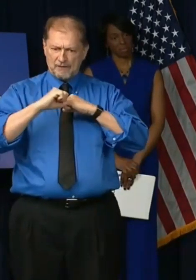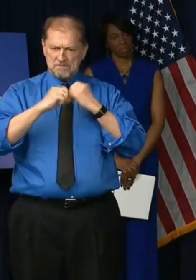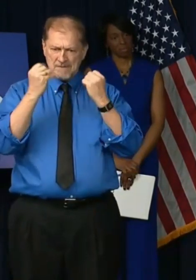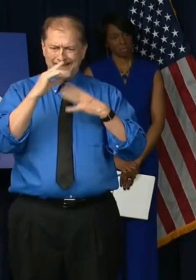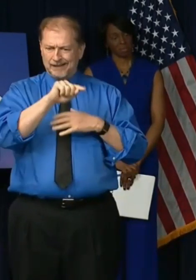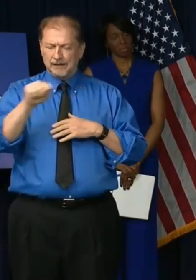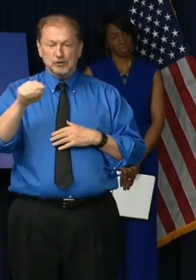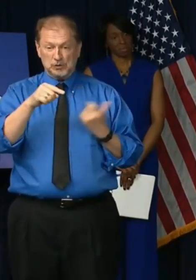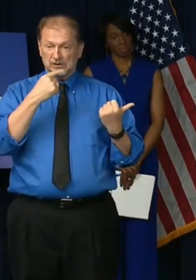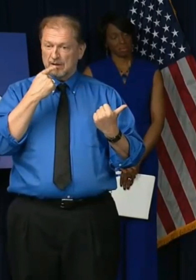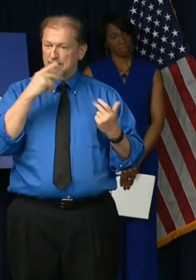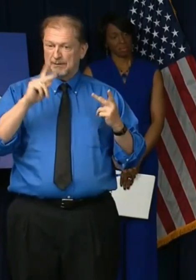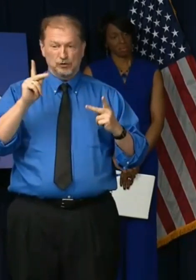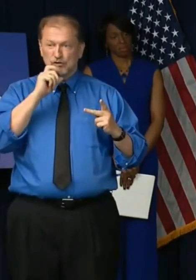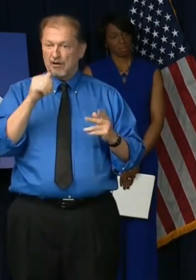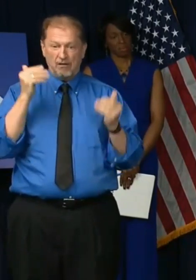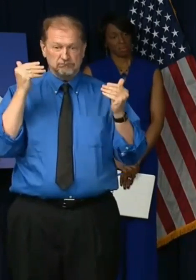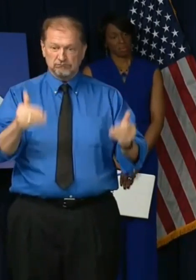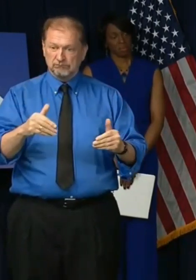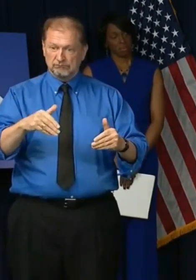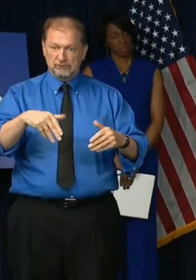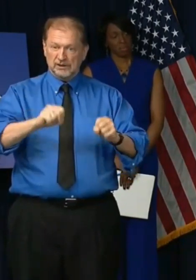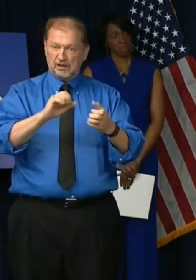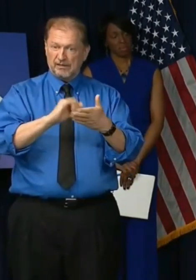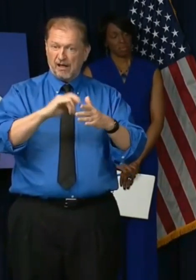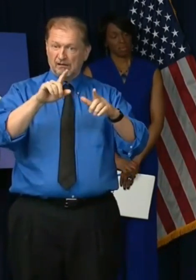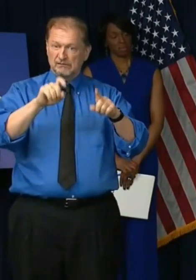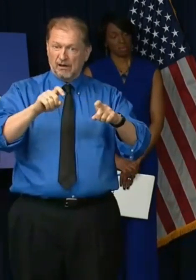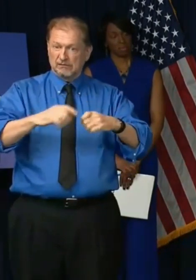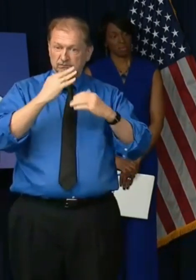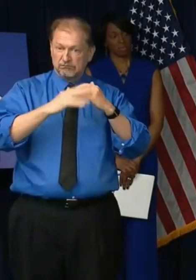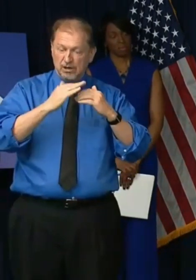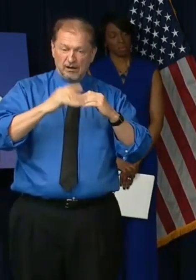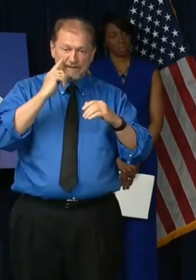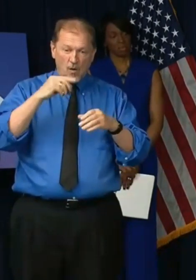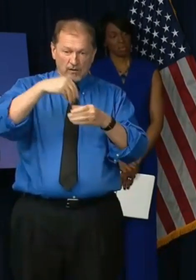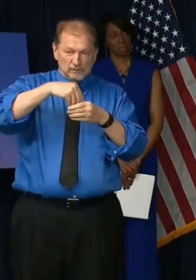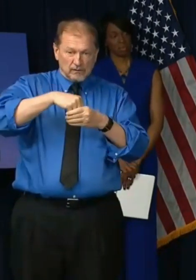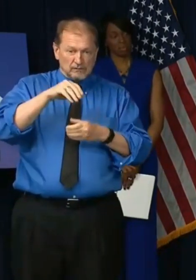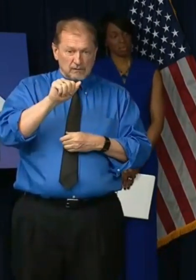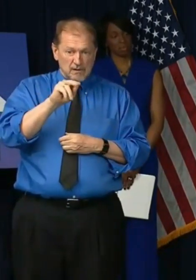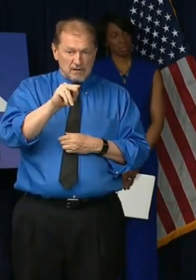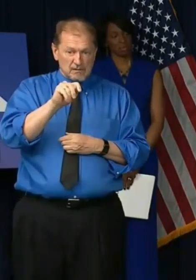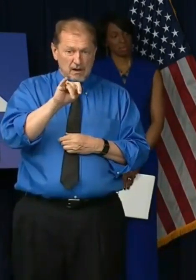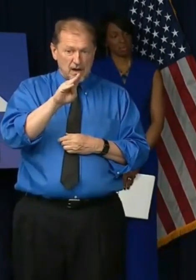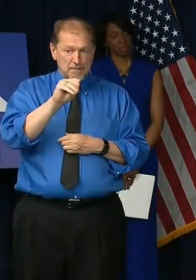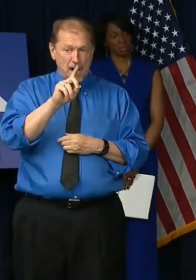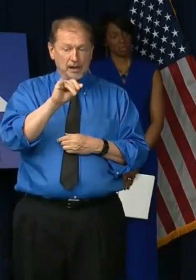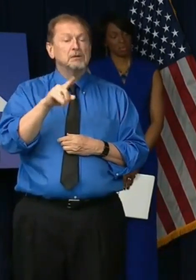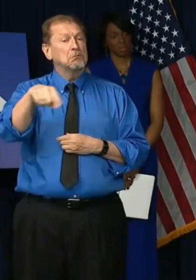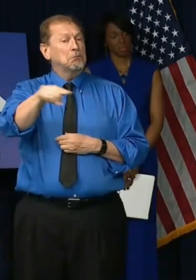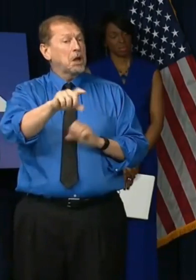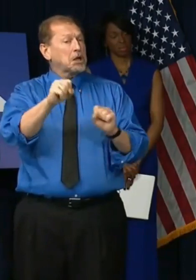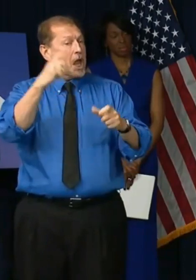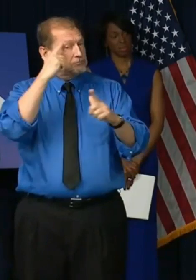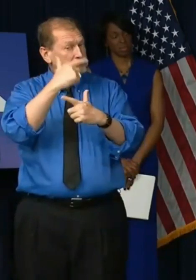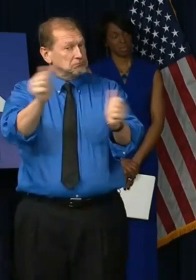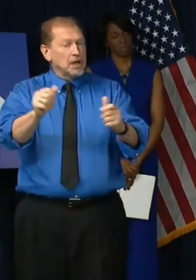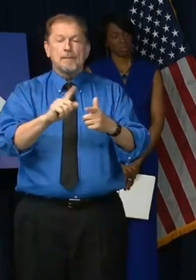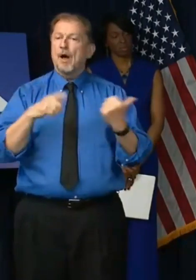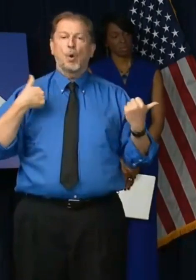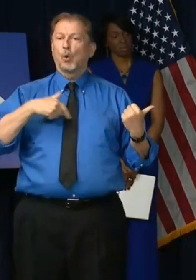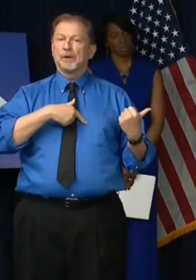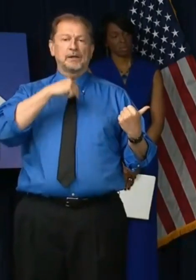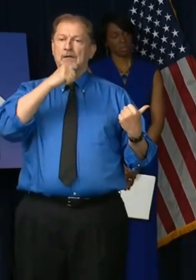kind of hold off for right now and not get that testing done? No, I'm just explaining why we're not rushing ahead with massive